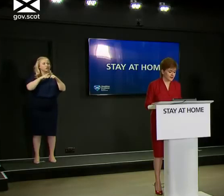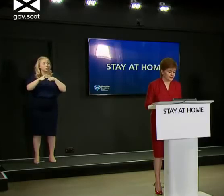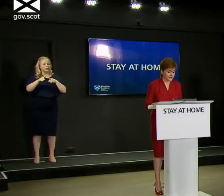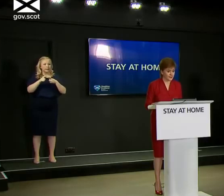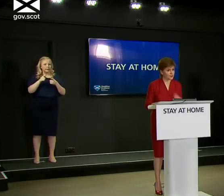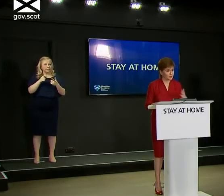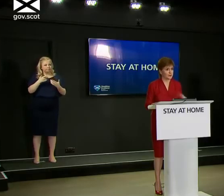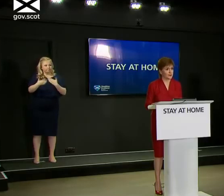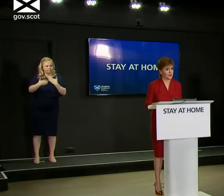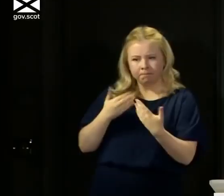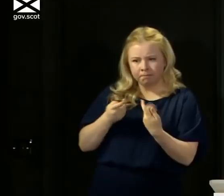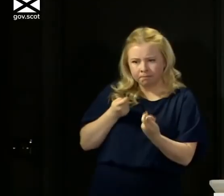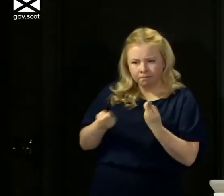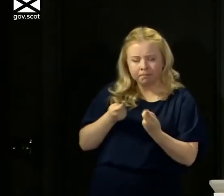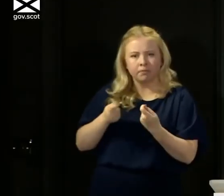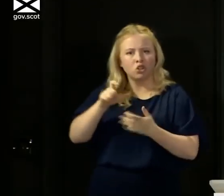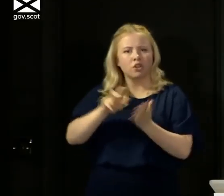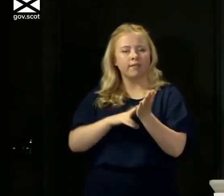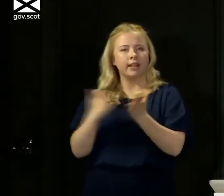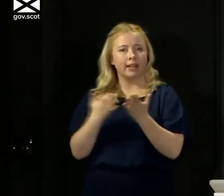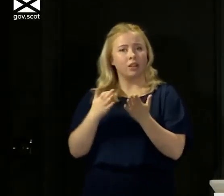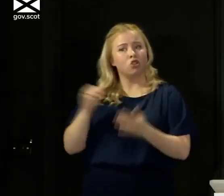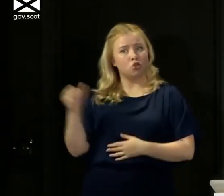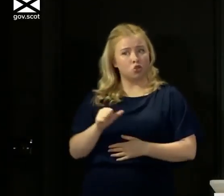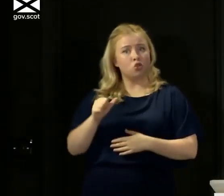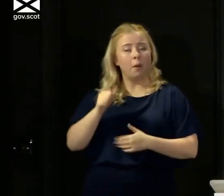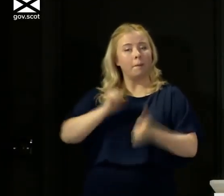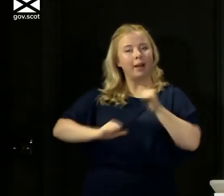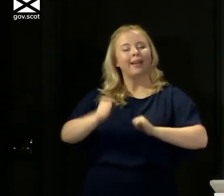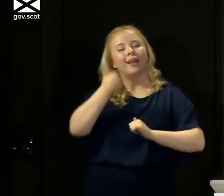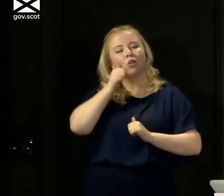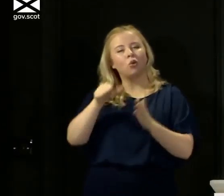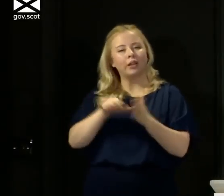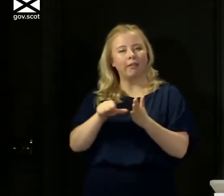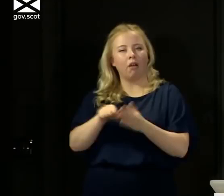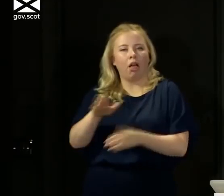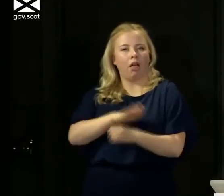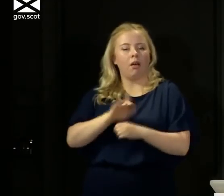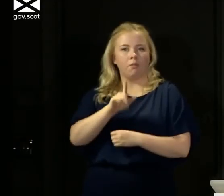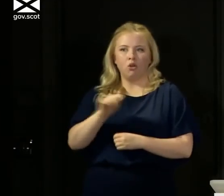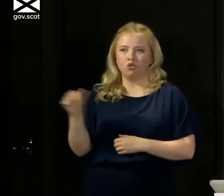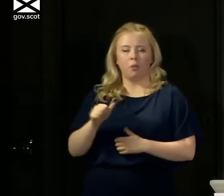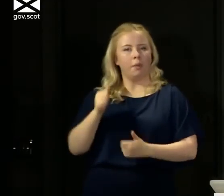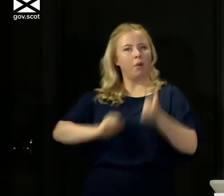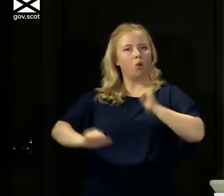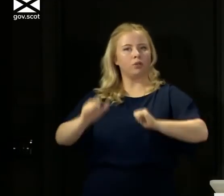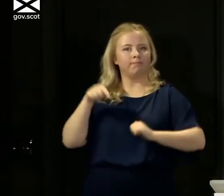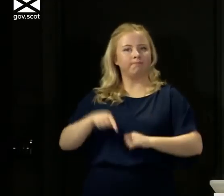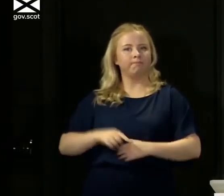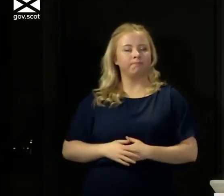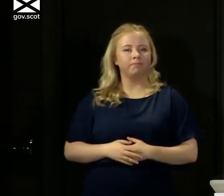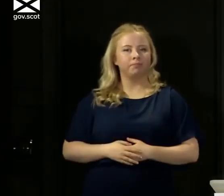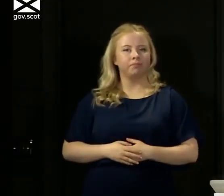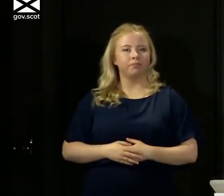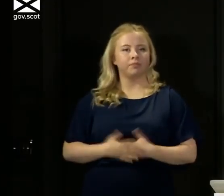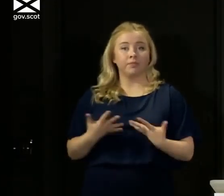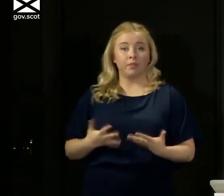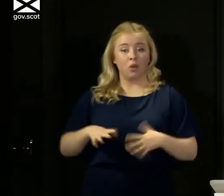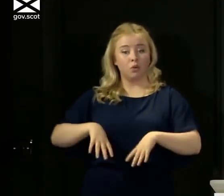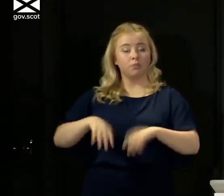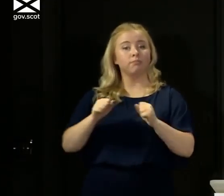COVID-19. And as Gregor said, that should be a source of pride, albeit in difficult circumstances, for all of us. I'll move now straight